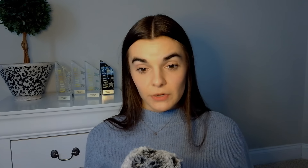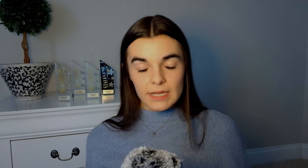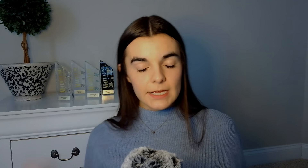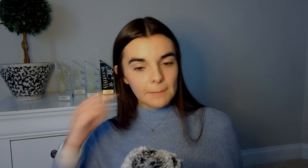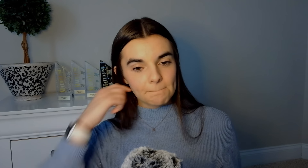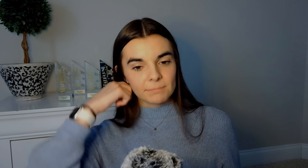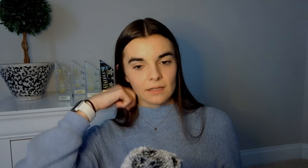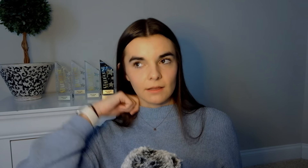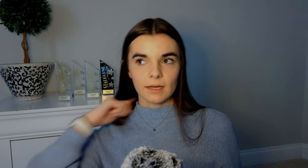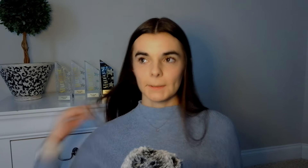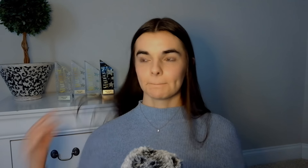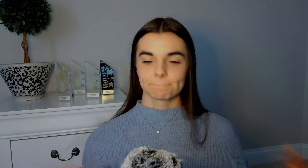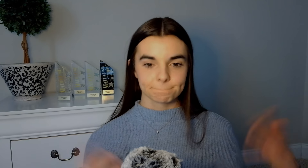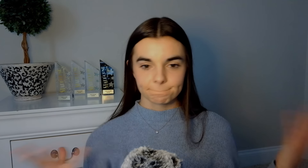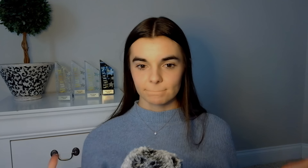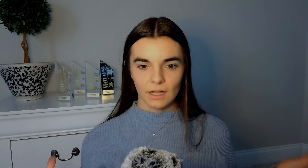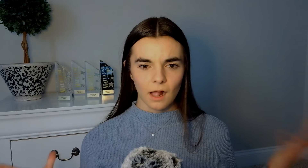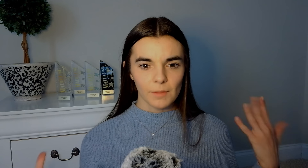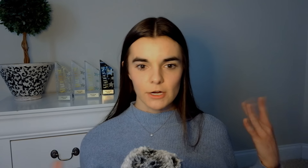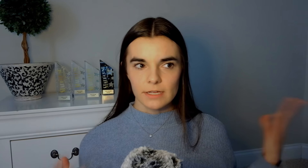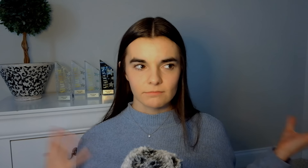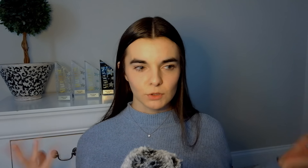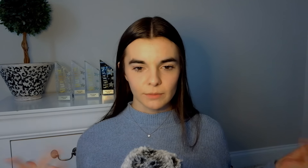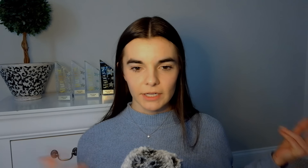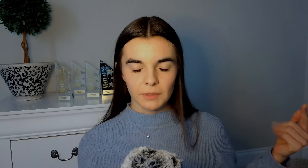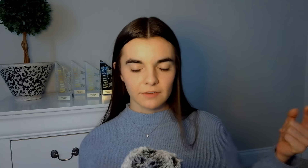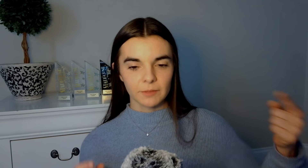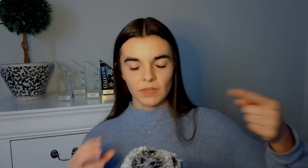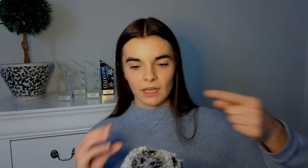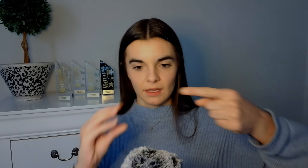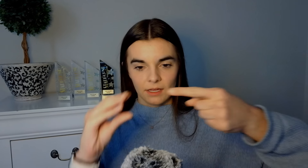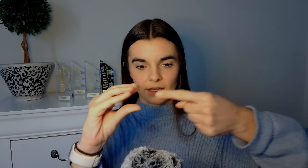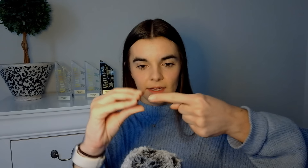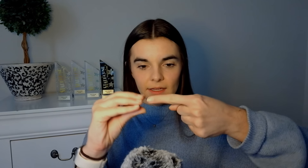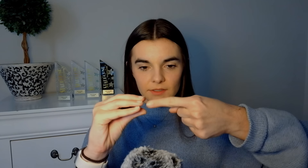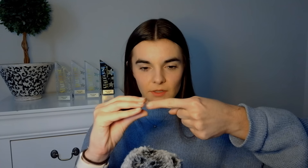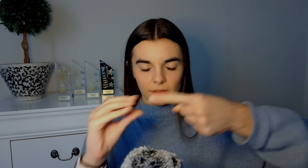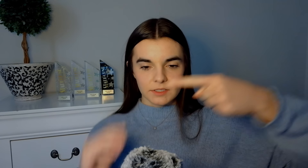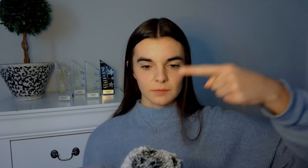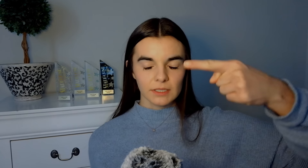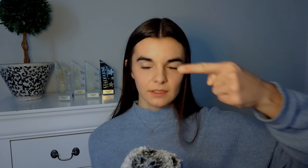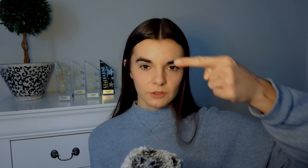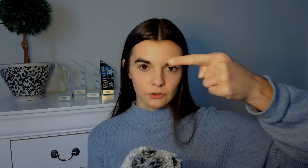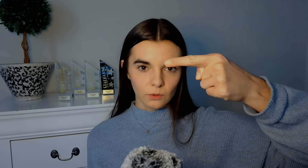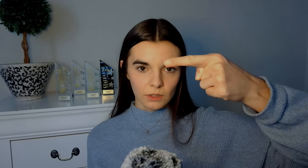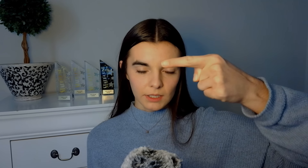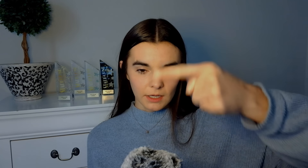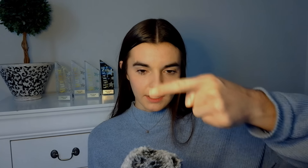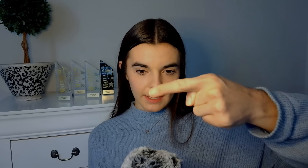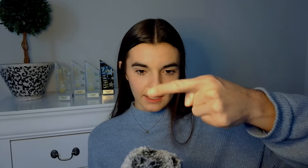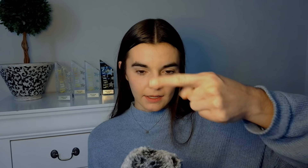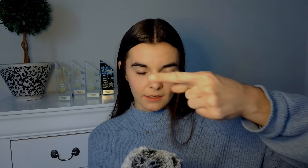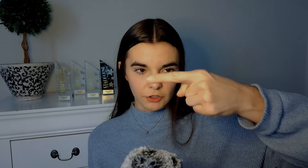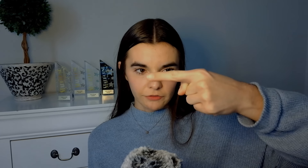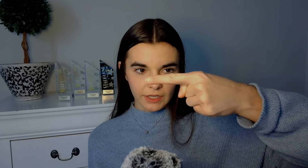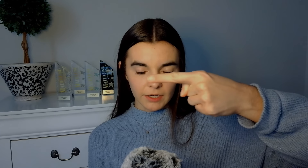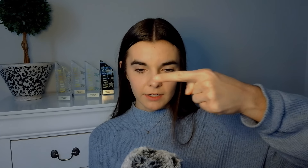Berry, like a berry, blueberry, whatever, is going to be your finger